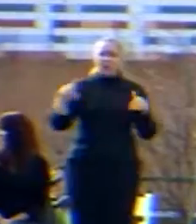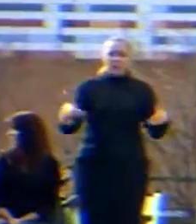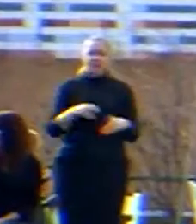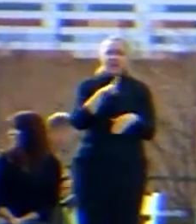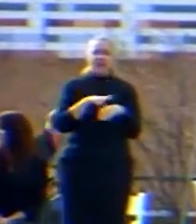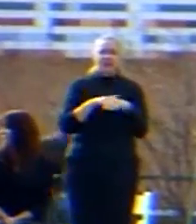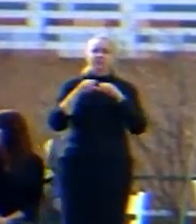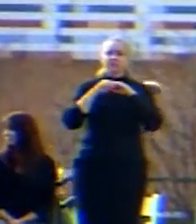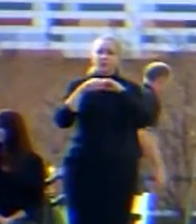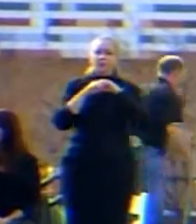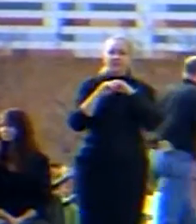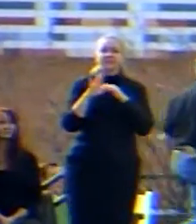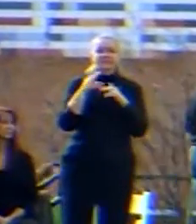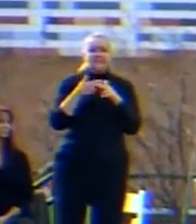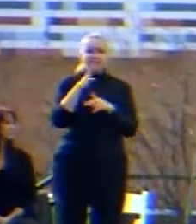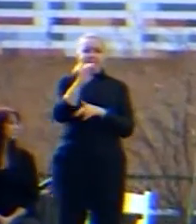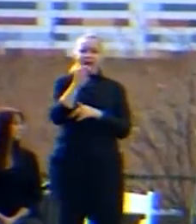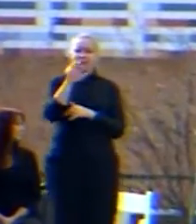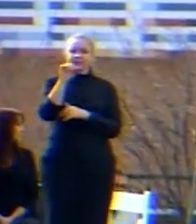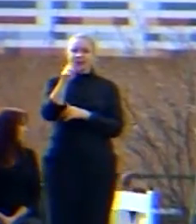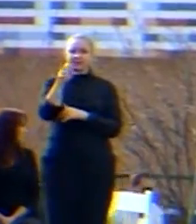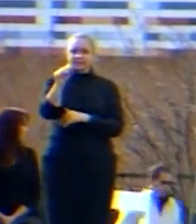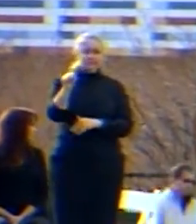national sportscaster Bob Costas.